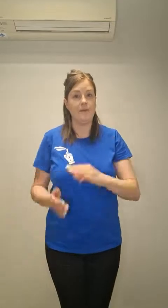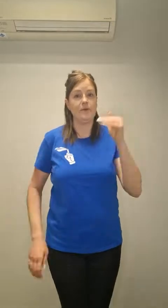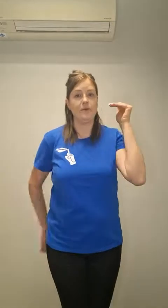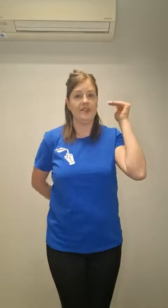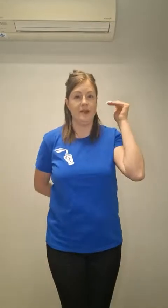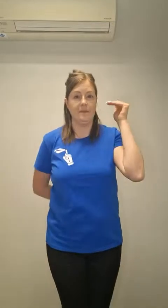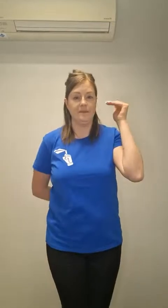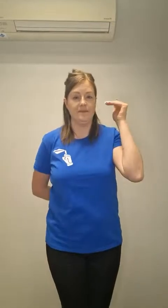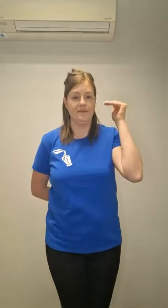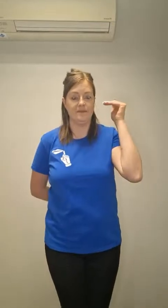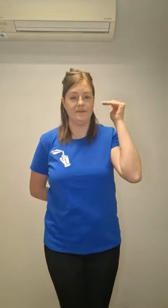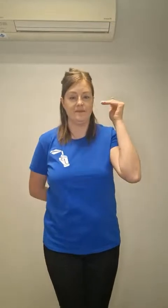Museum.